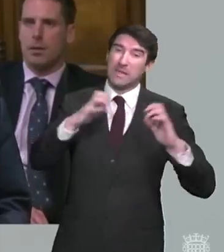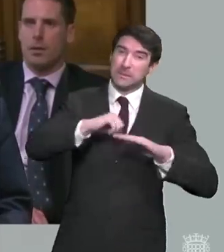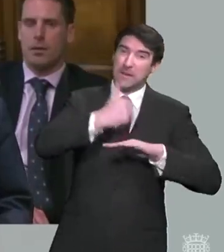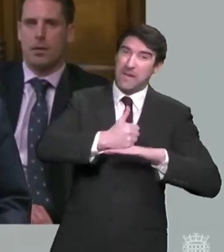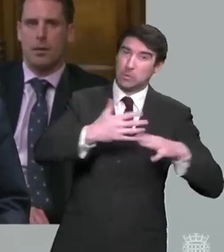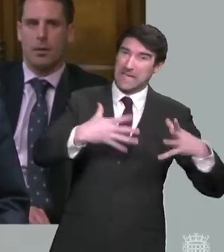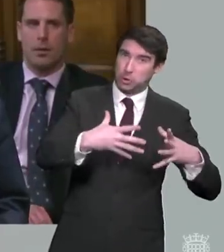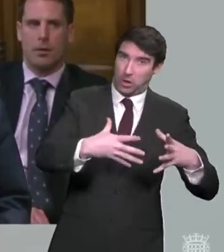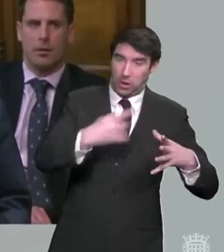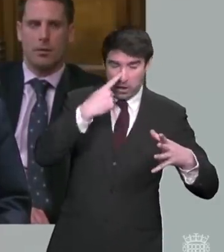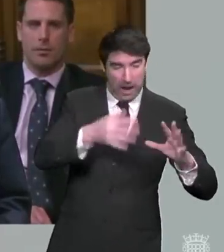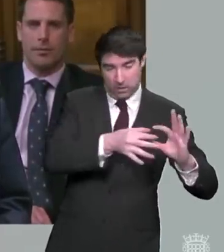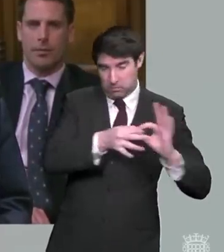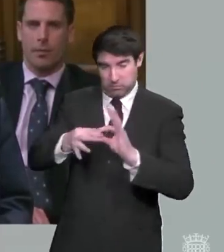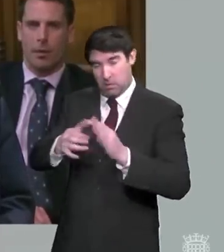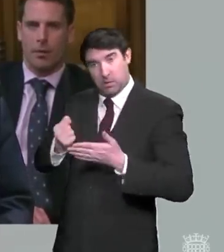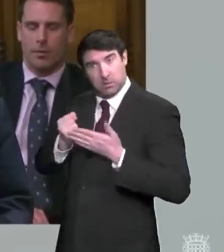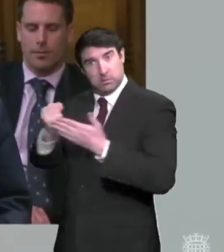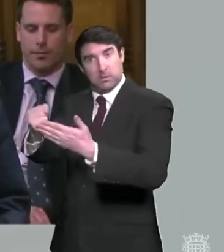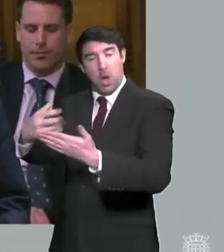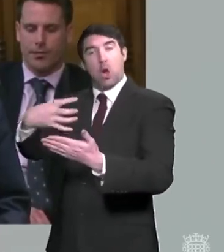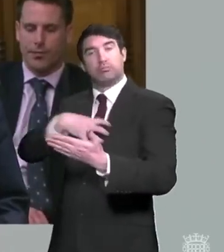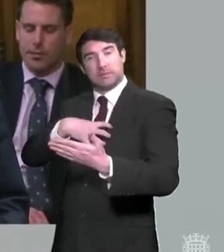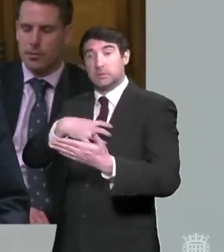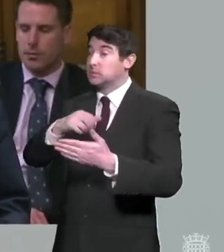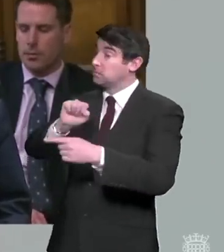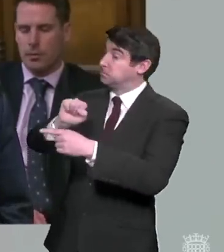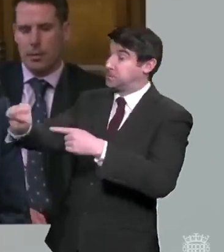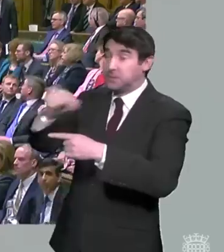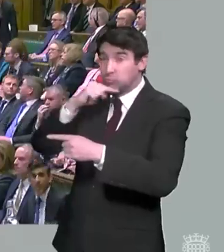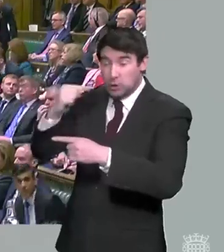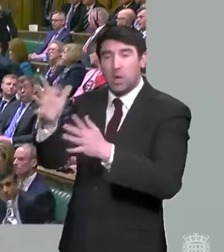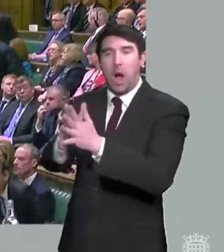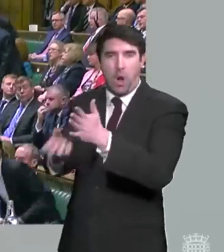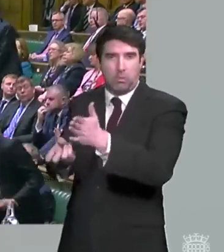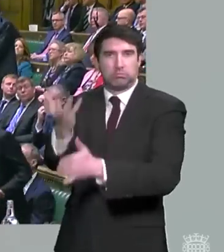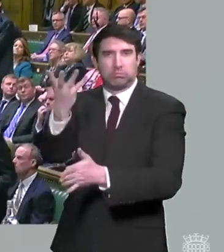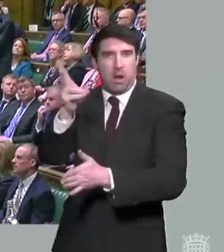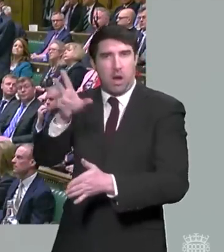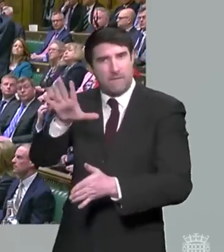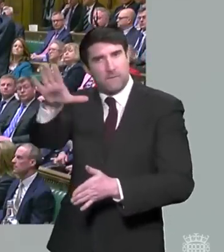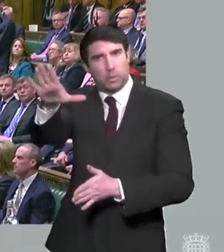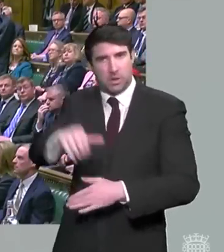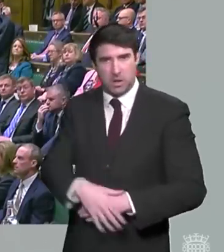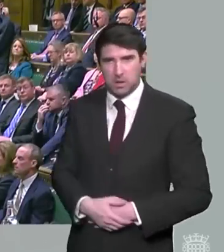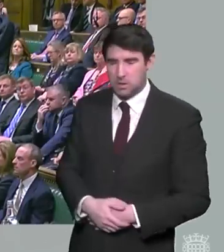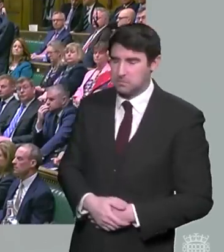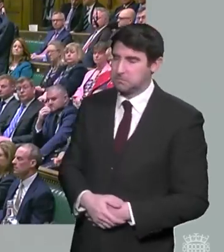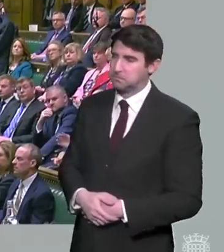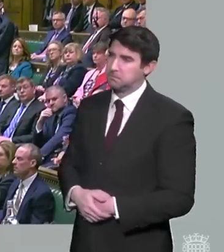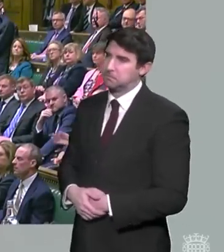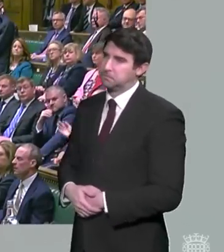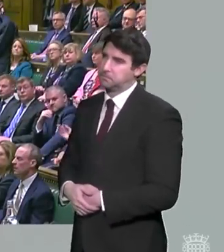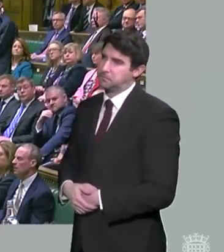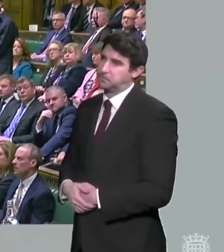together to see how we can help President Zelensky in the next stage of his country's development? Prime Minister. My honourable friend makes an